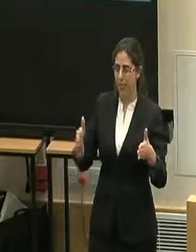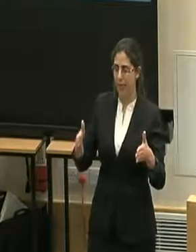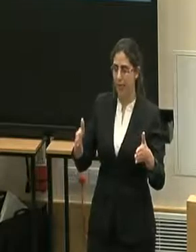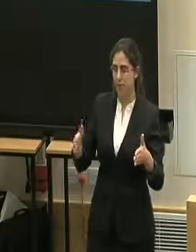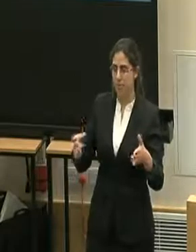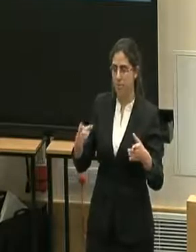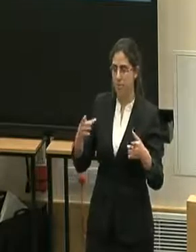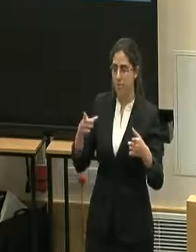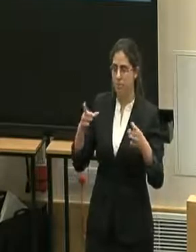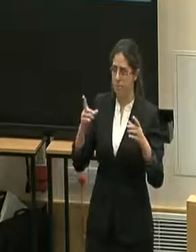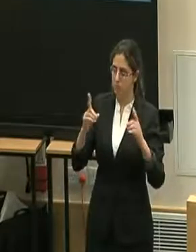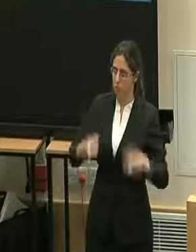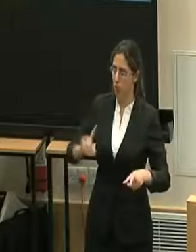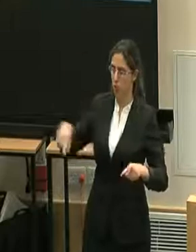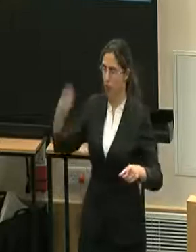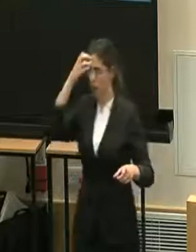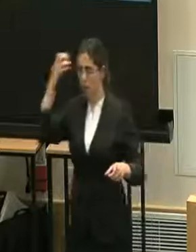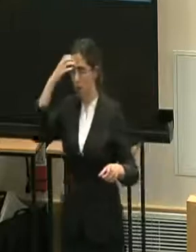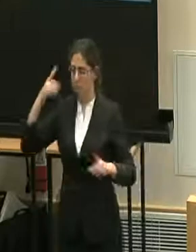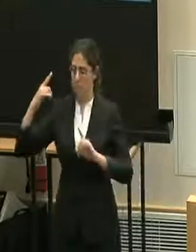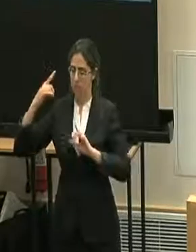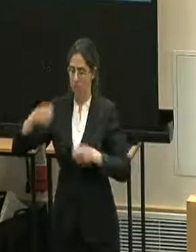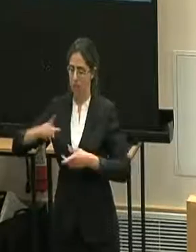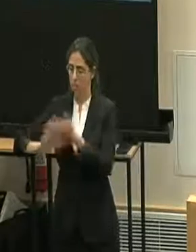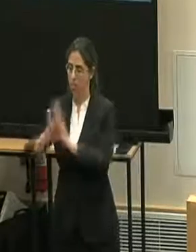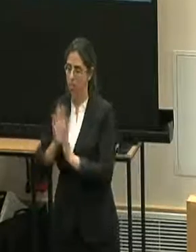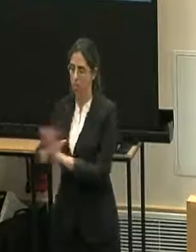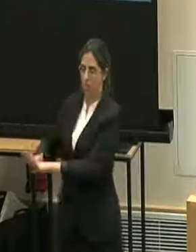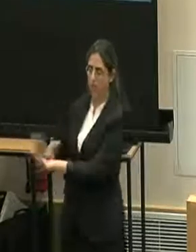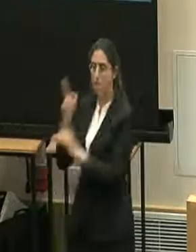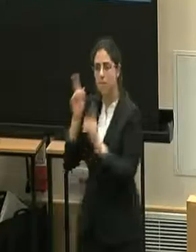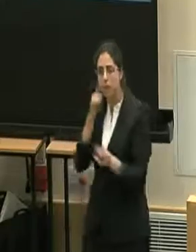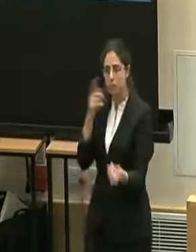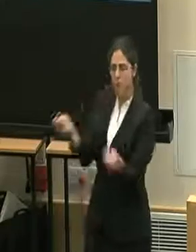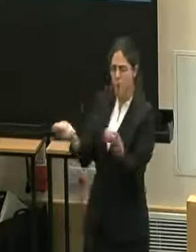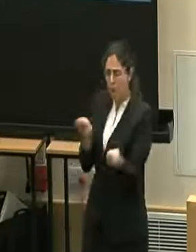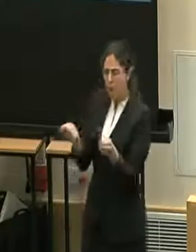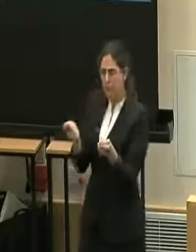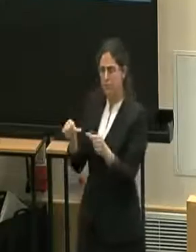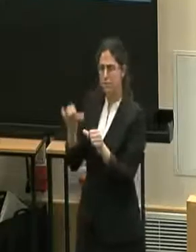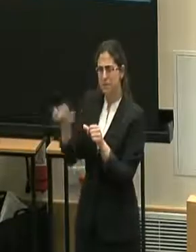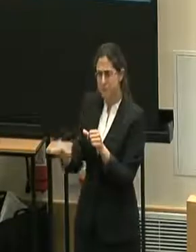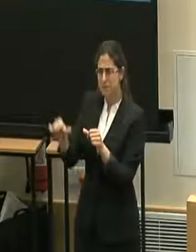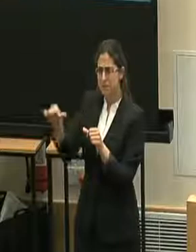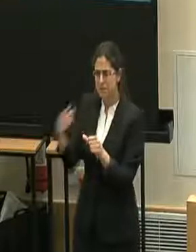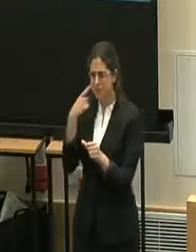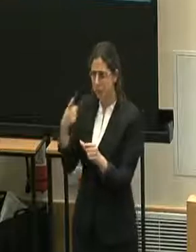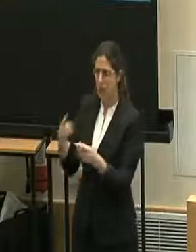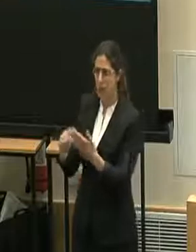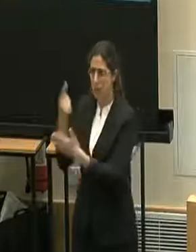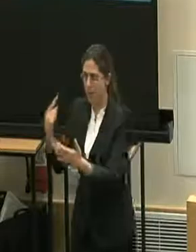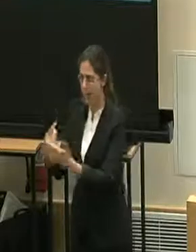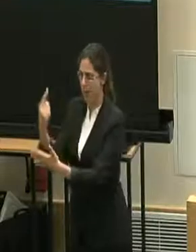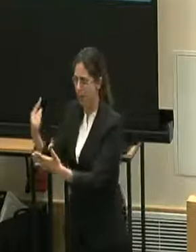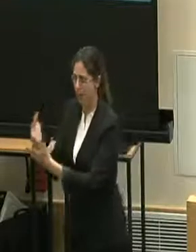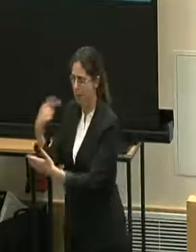the government's obligation is removed. It has to be monitored and constantly updated.